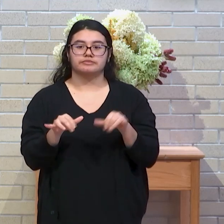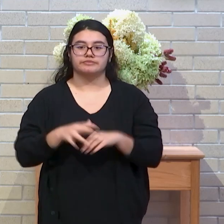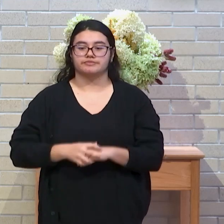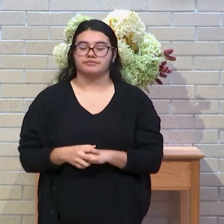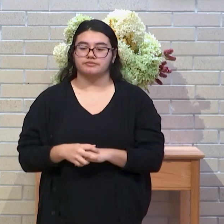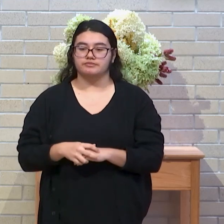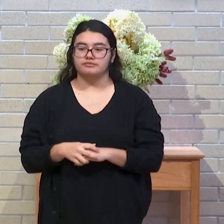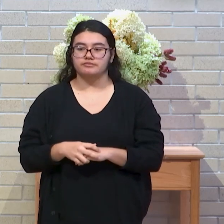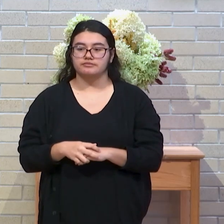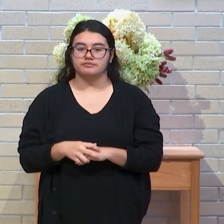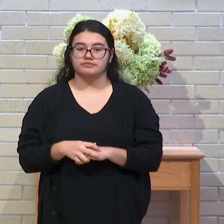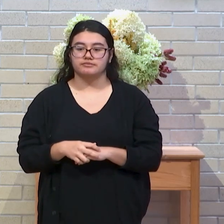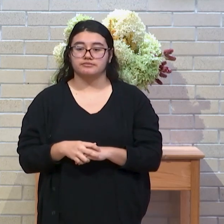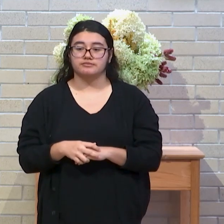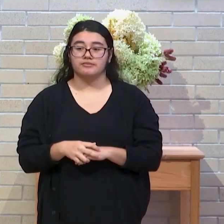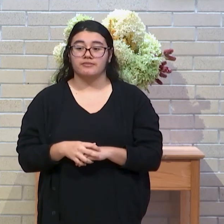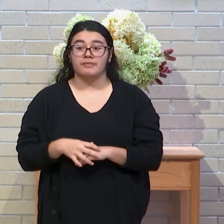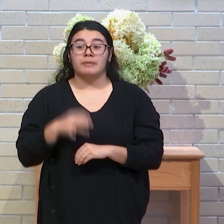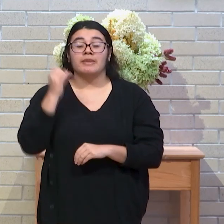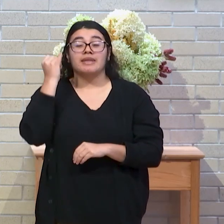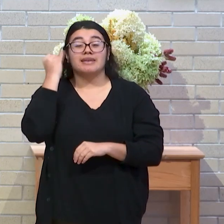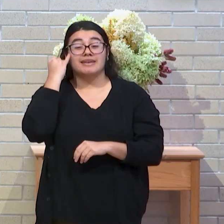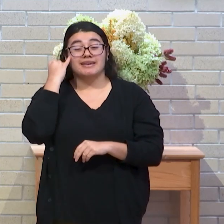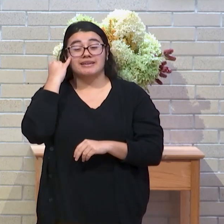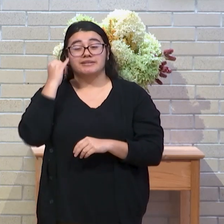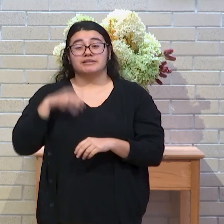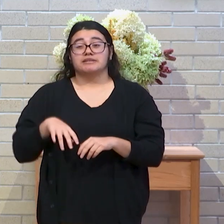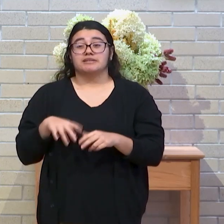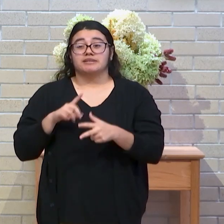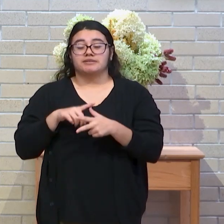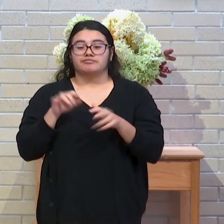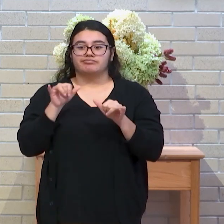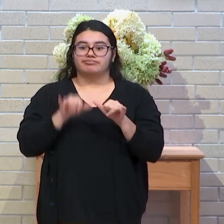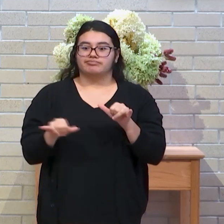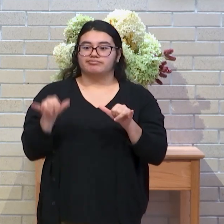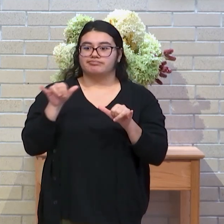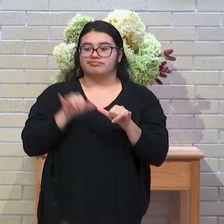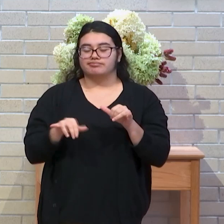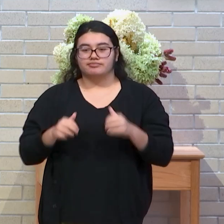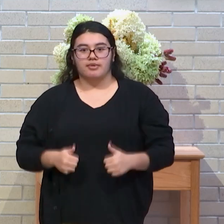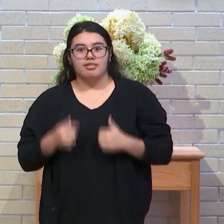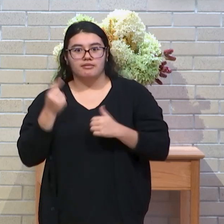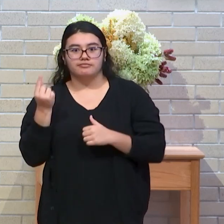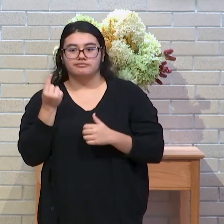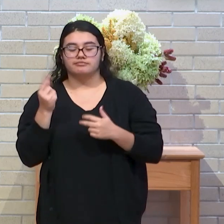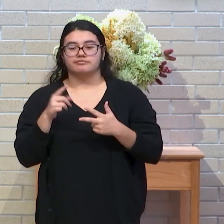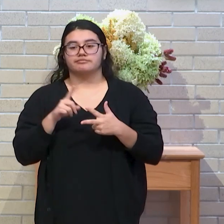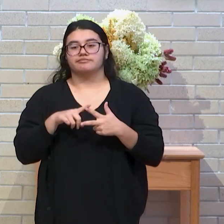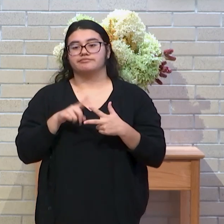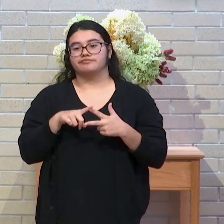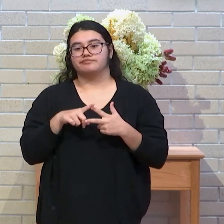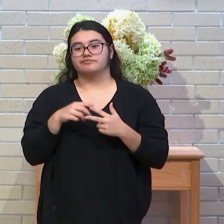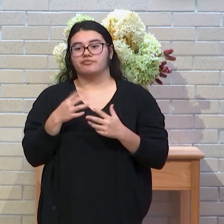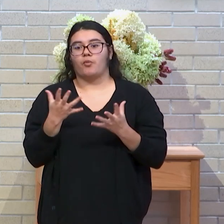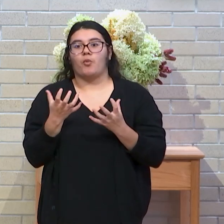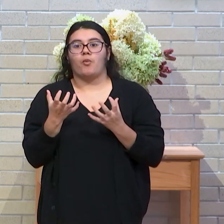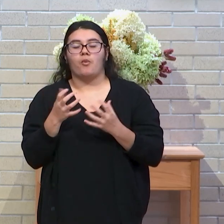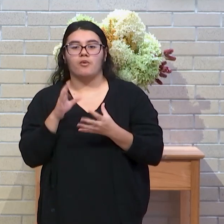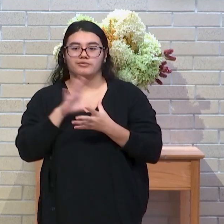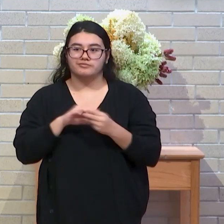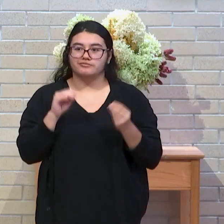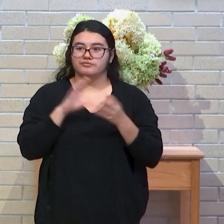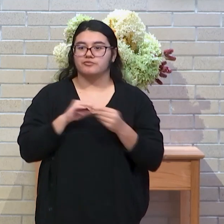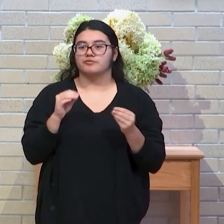Cliches aside, if you're tired of your rhythmic ocean, want to learn more about yourself, yearn to have stories to tell for years to